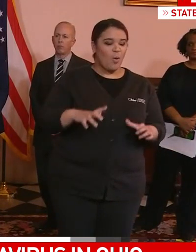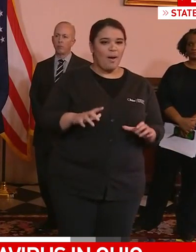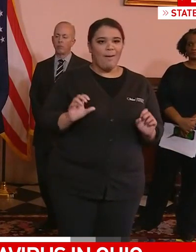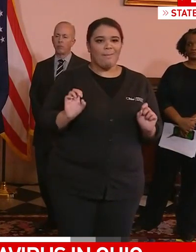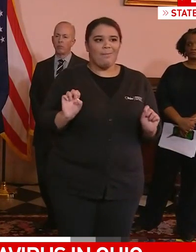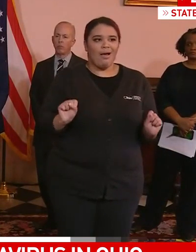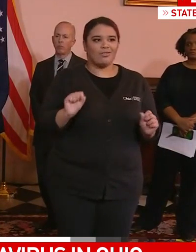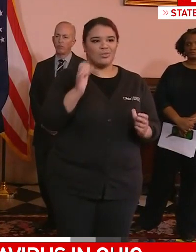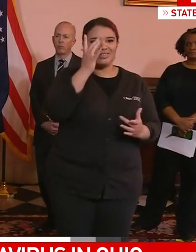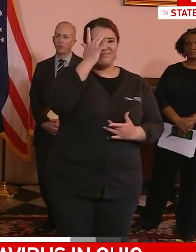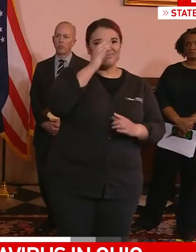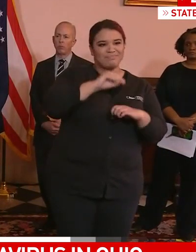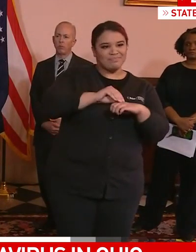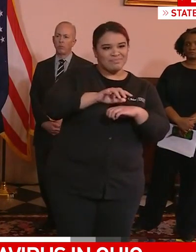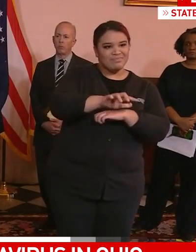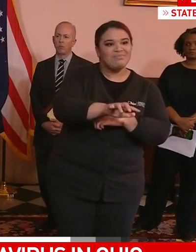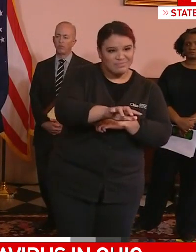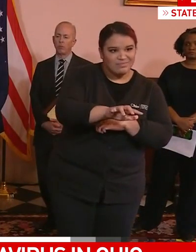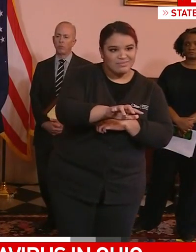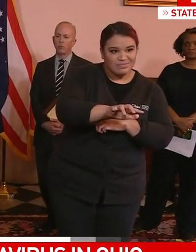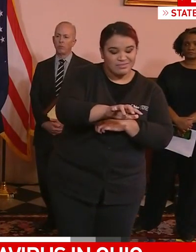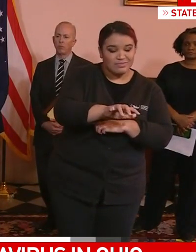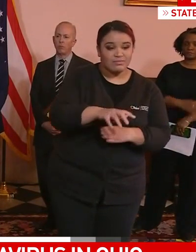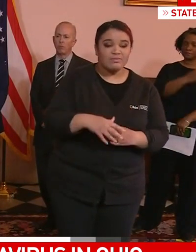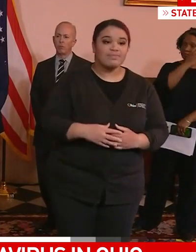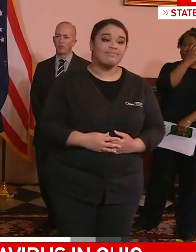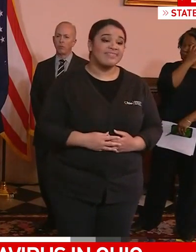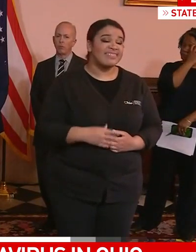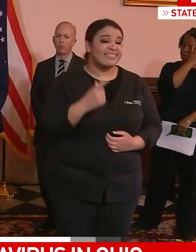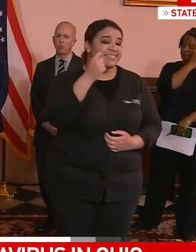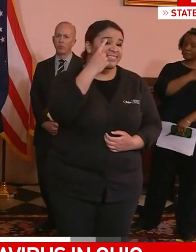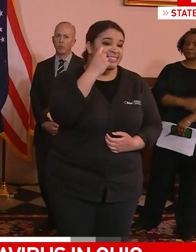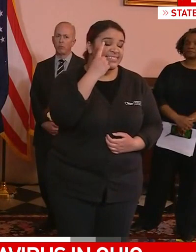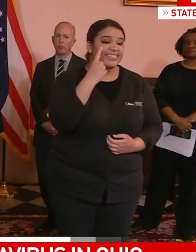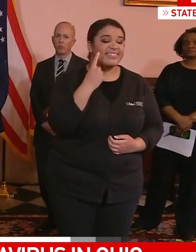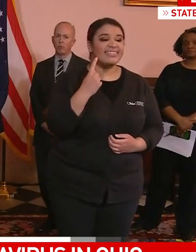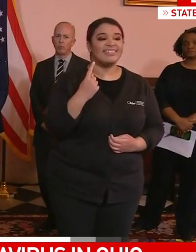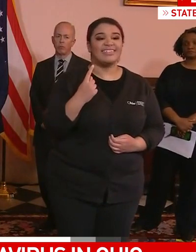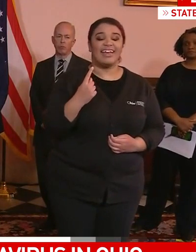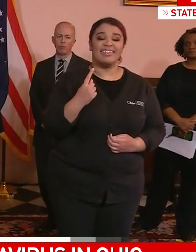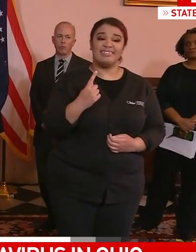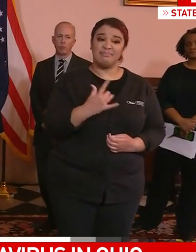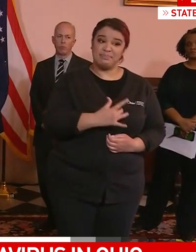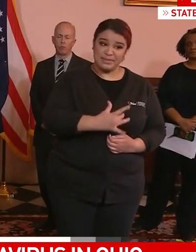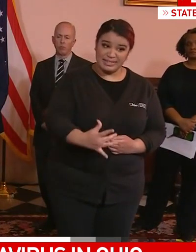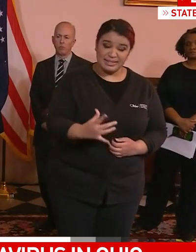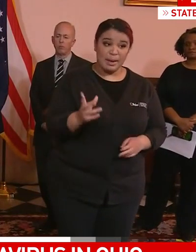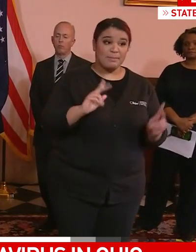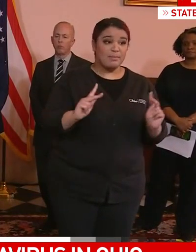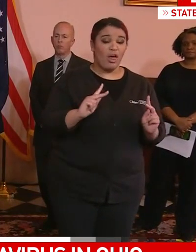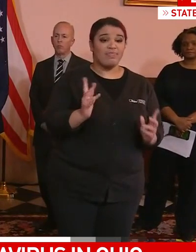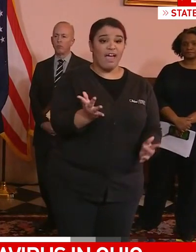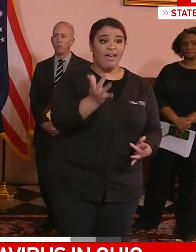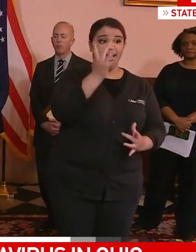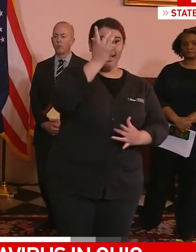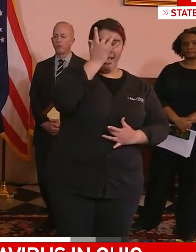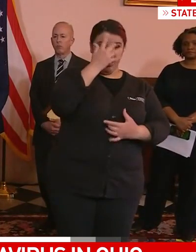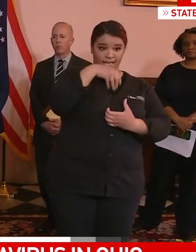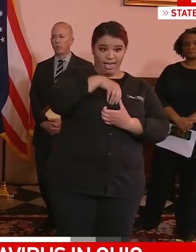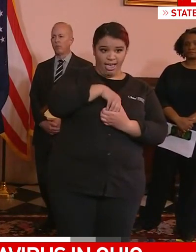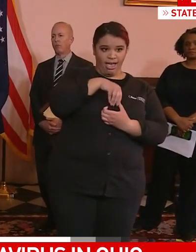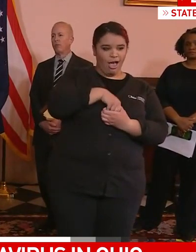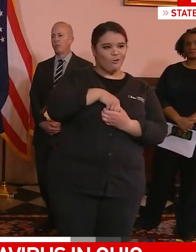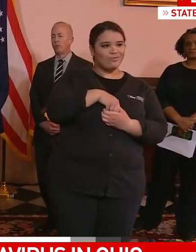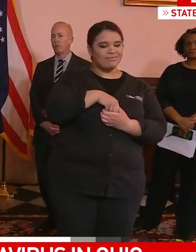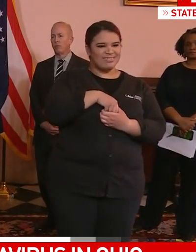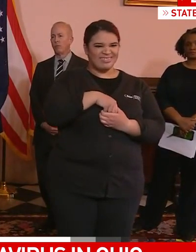this virus is that many times we do not, individuals who have this do not know they have it yet. And so a person